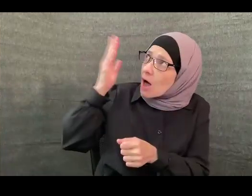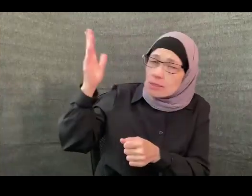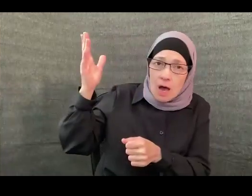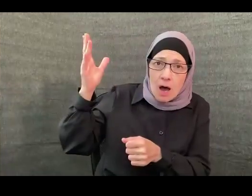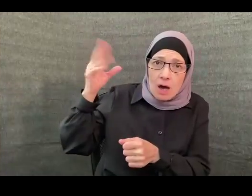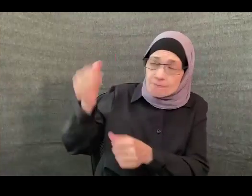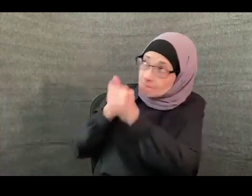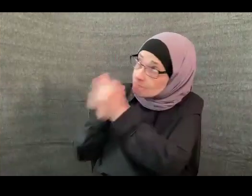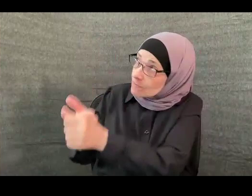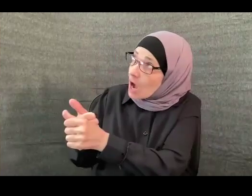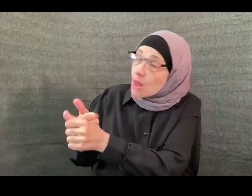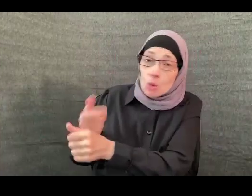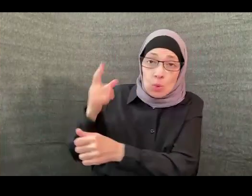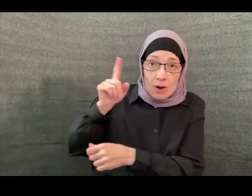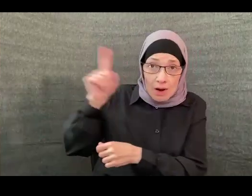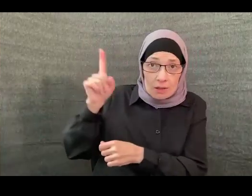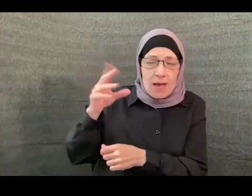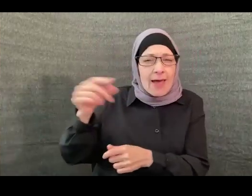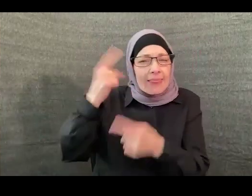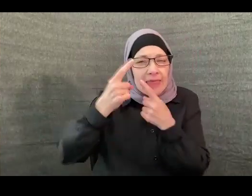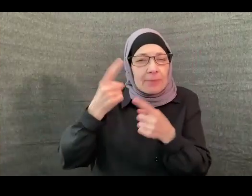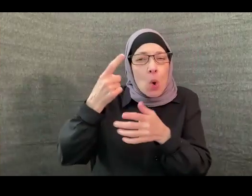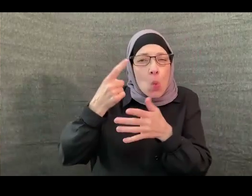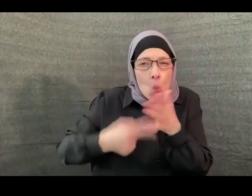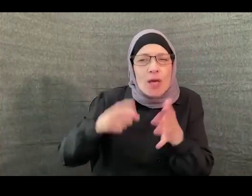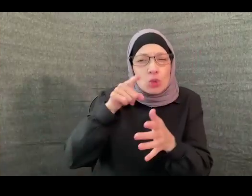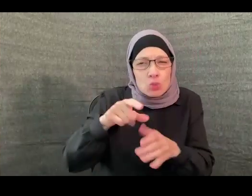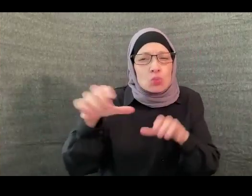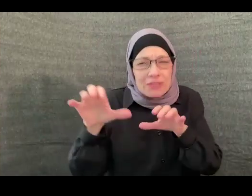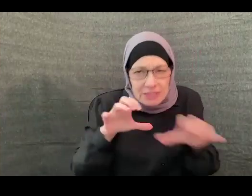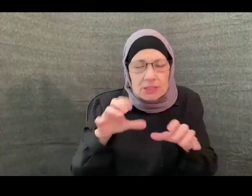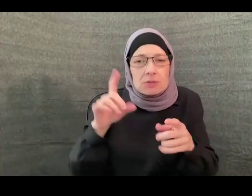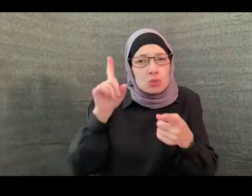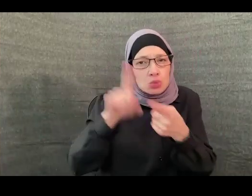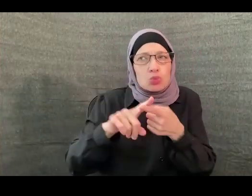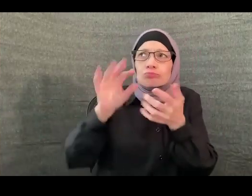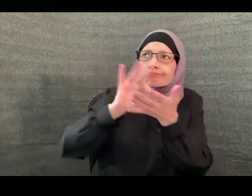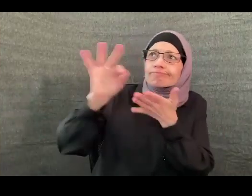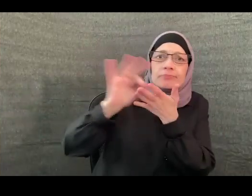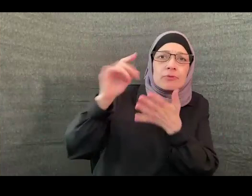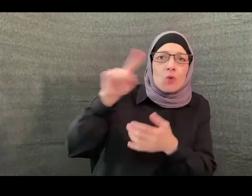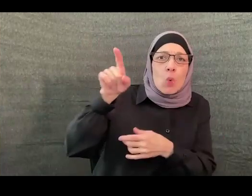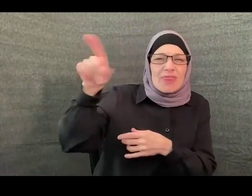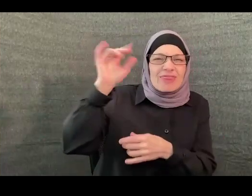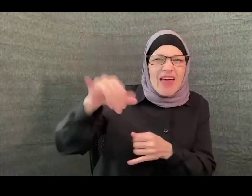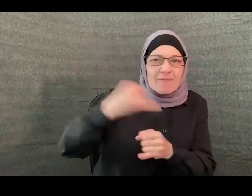that final morrow, that final day that before it you call it tomorrow?